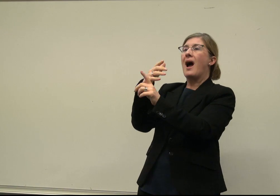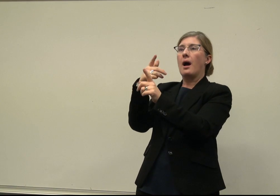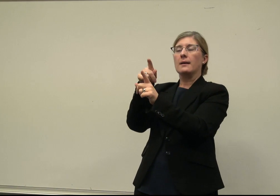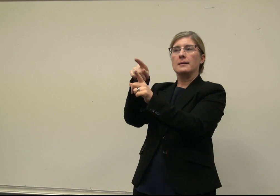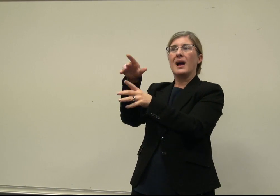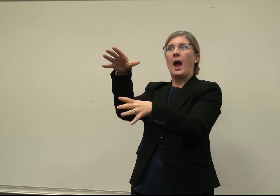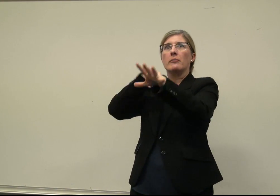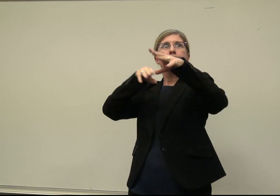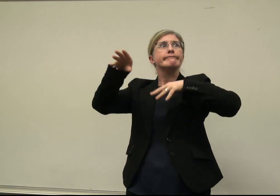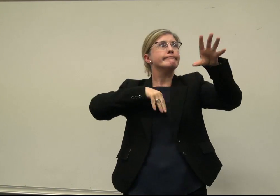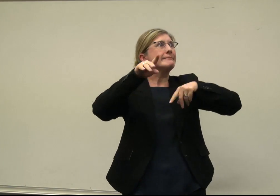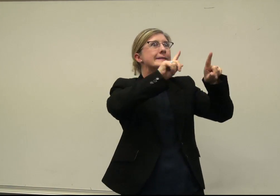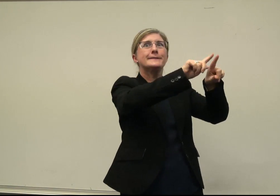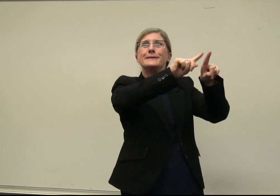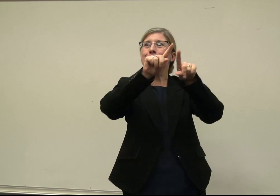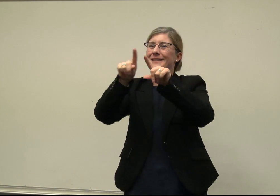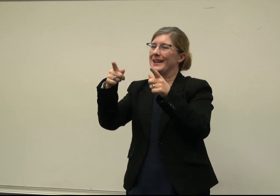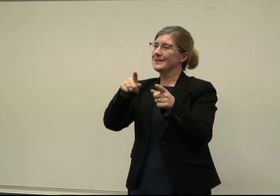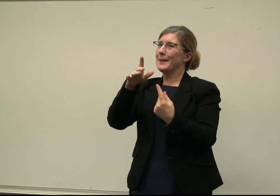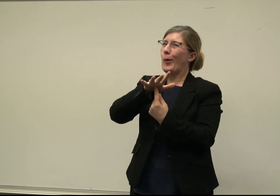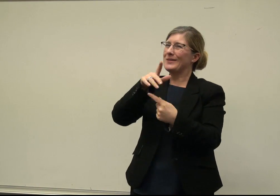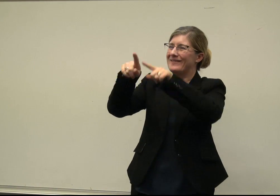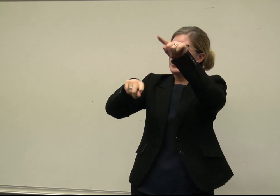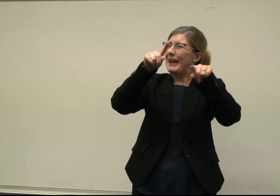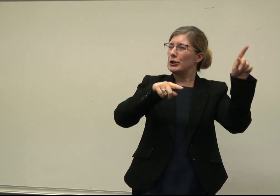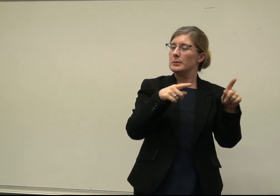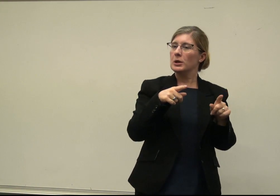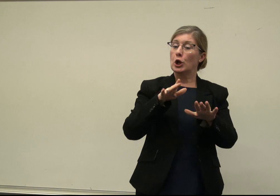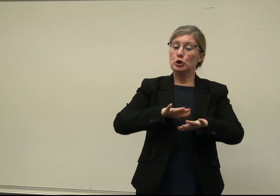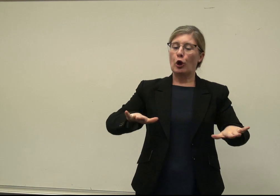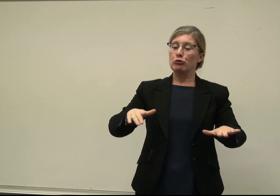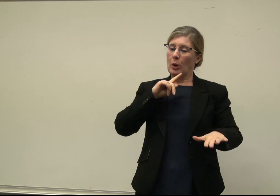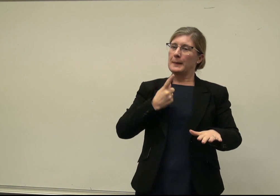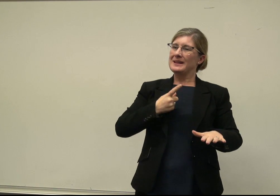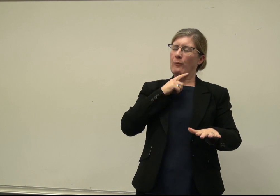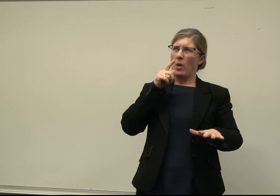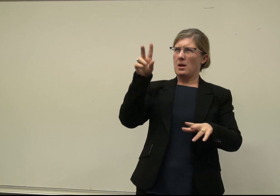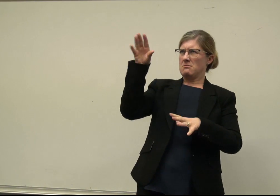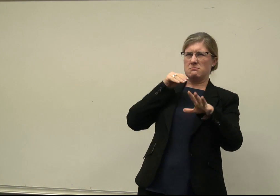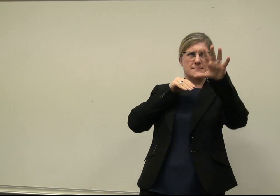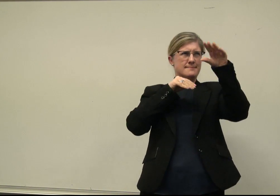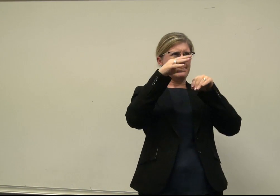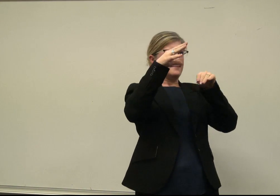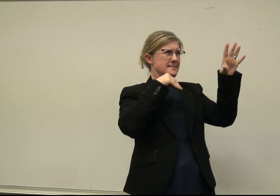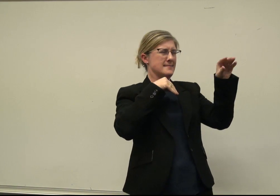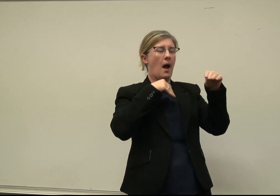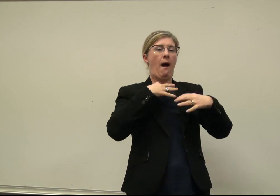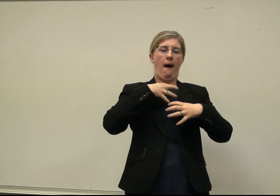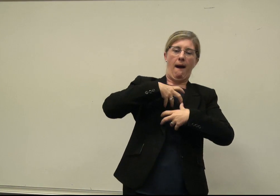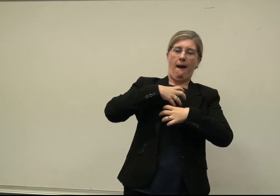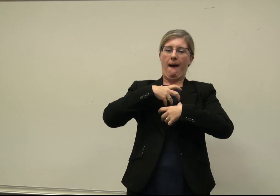is important, because children regularize, but in order to regularize, they need exposure to different